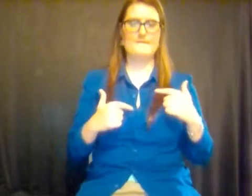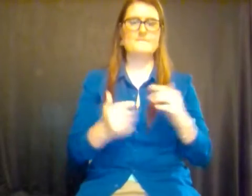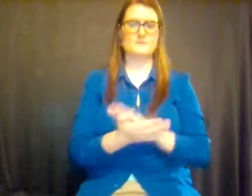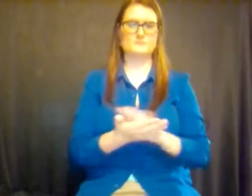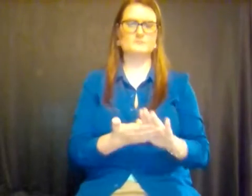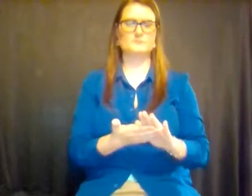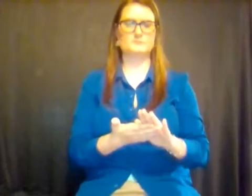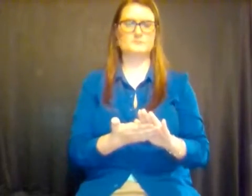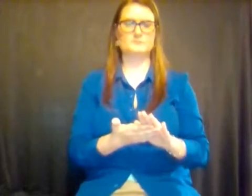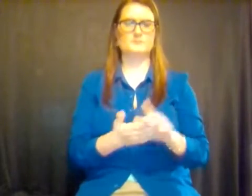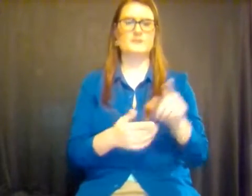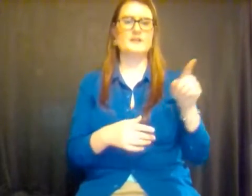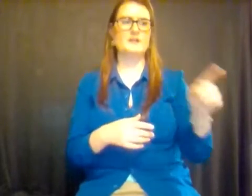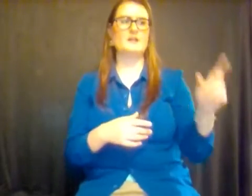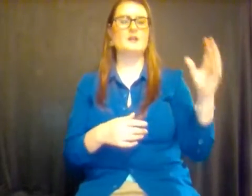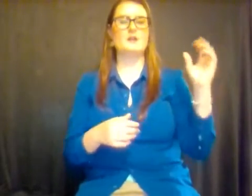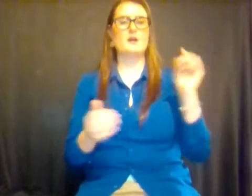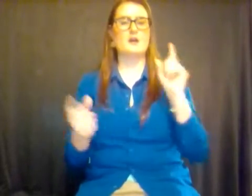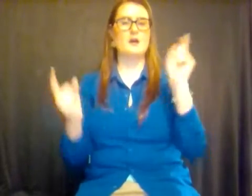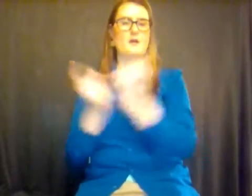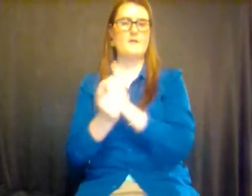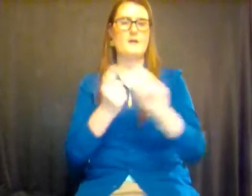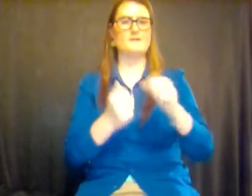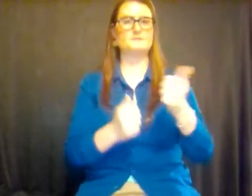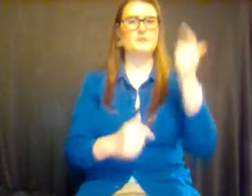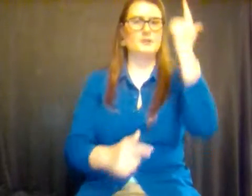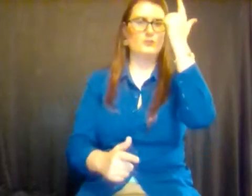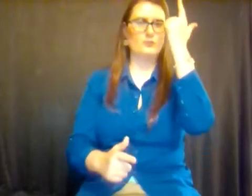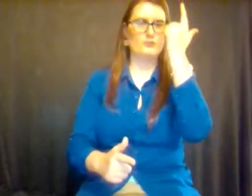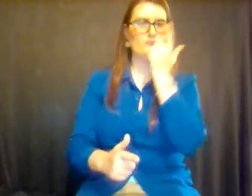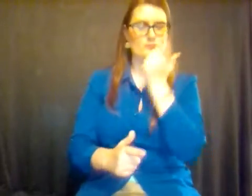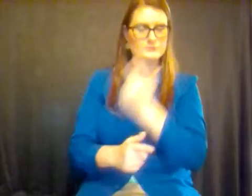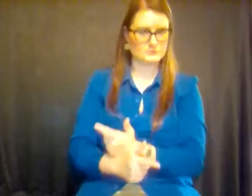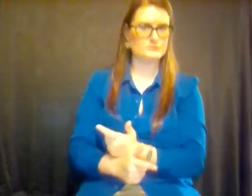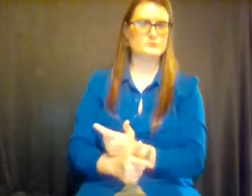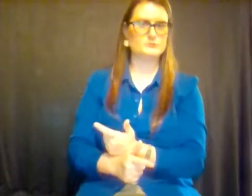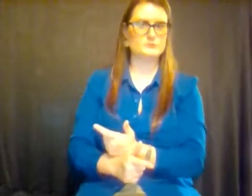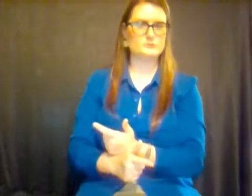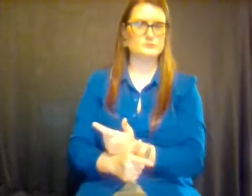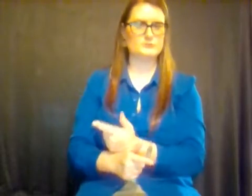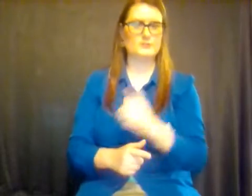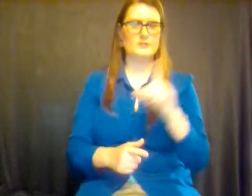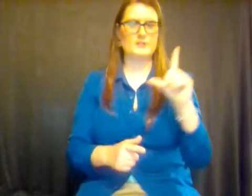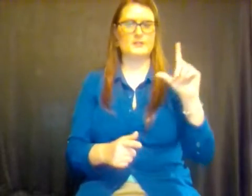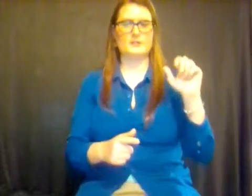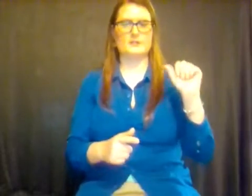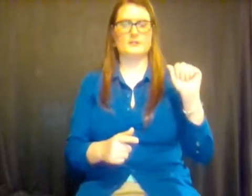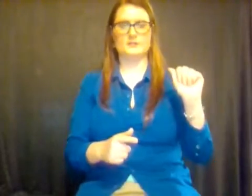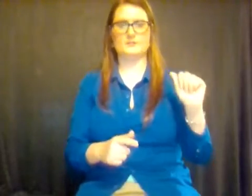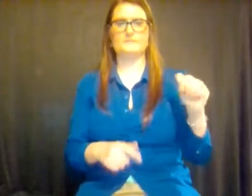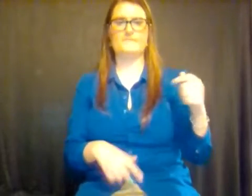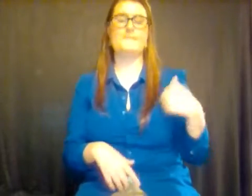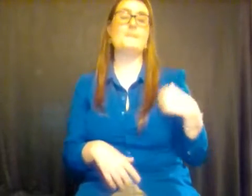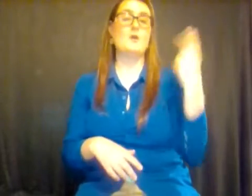month went by, and Laban came to Jacob and said, "Listen here, you can't work for me for nothing just because we're a family. I must pay